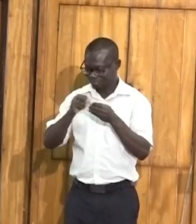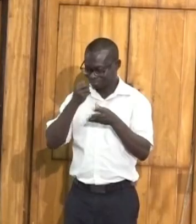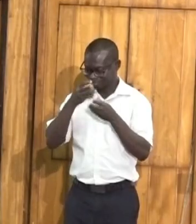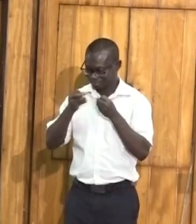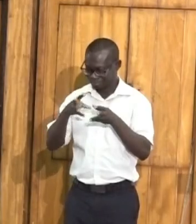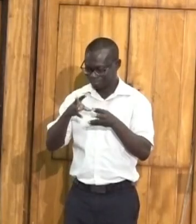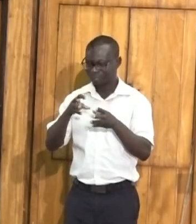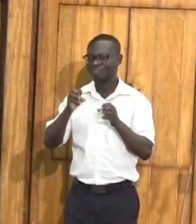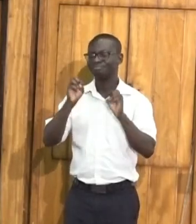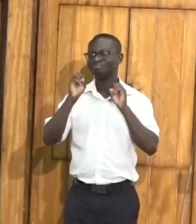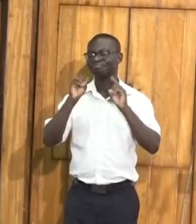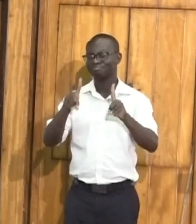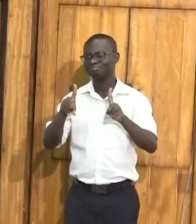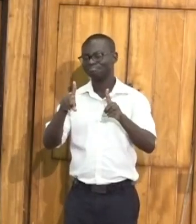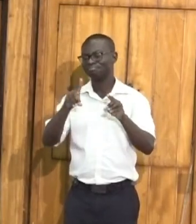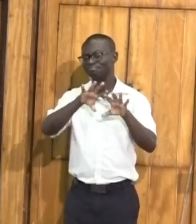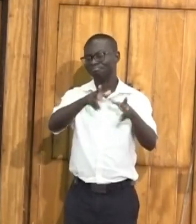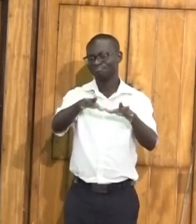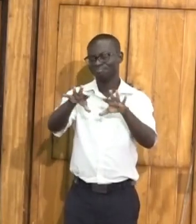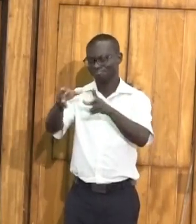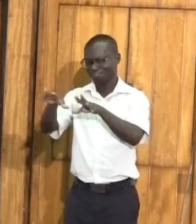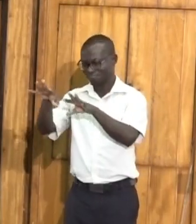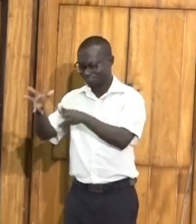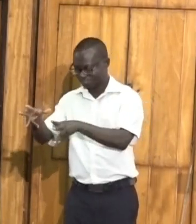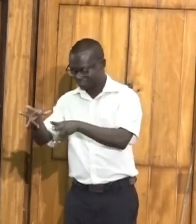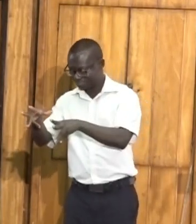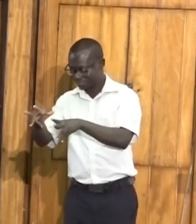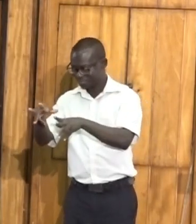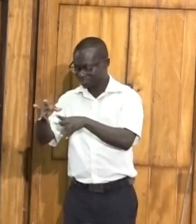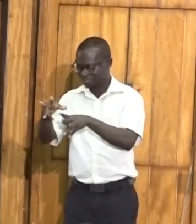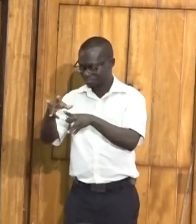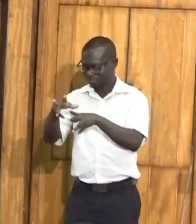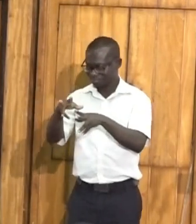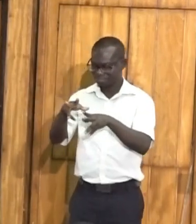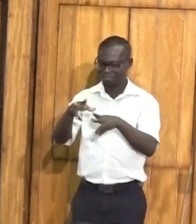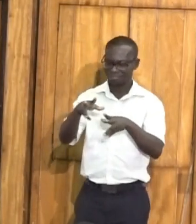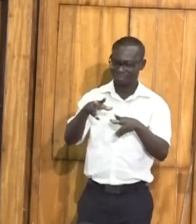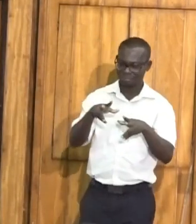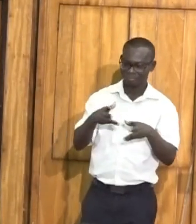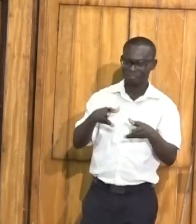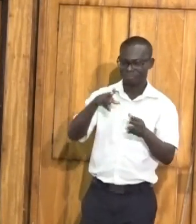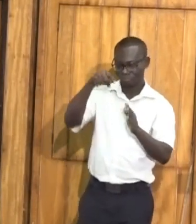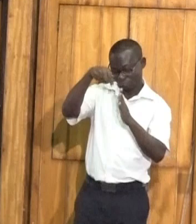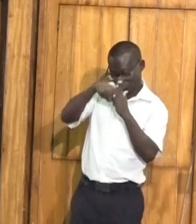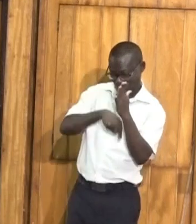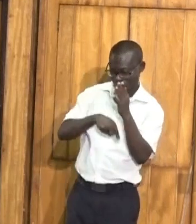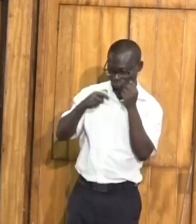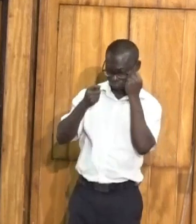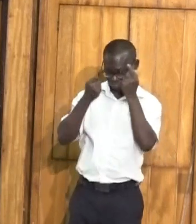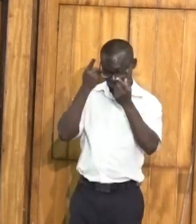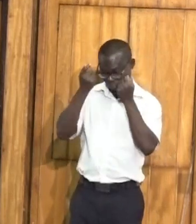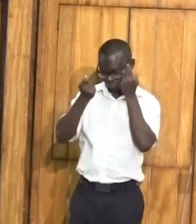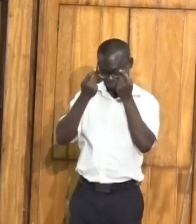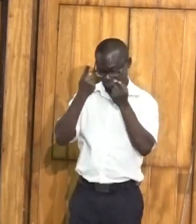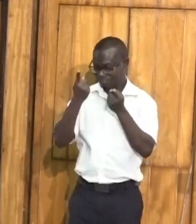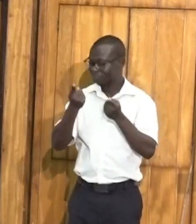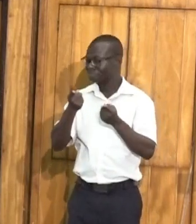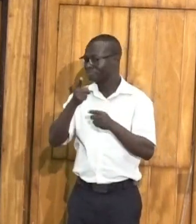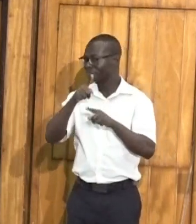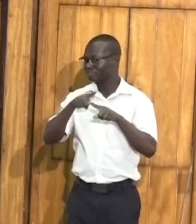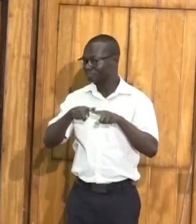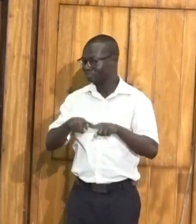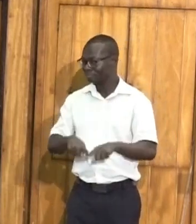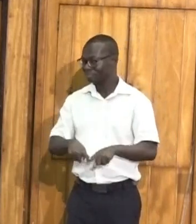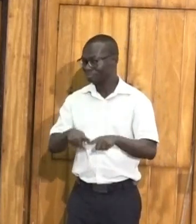sensitization in communities. We've been holding dialogues and we're getting a lot of insights from the dialogues that we've held in terms of the